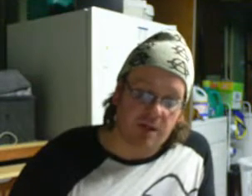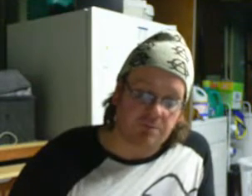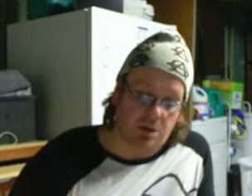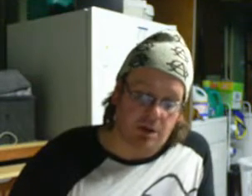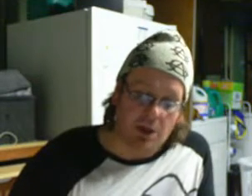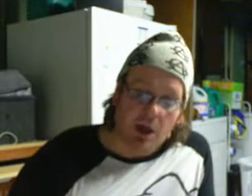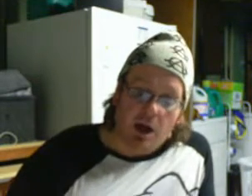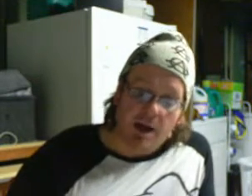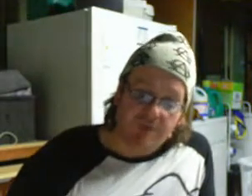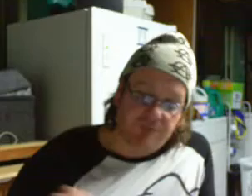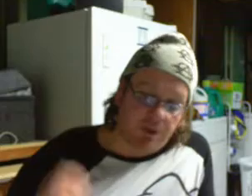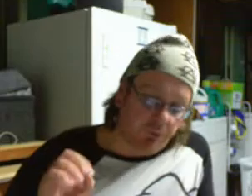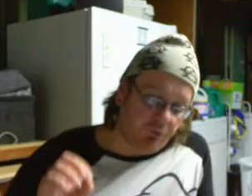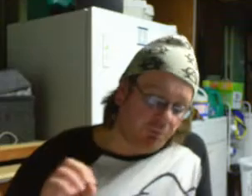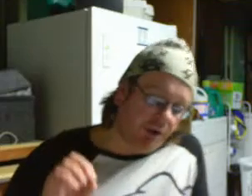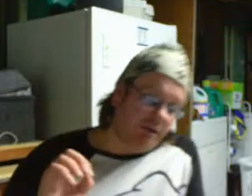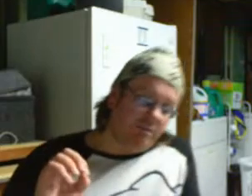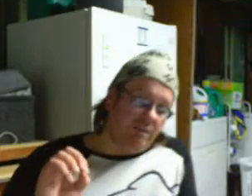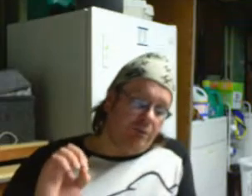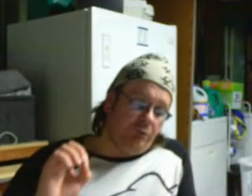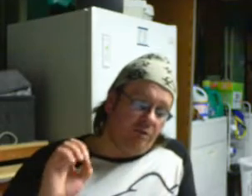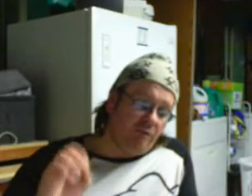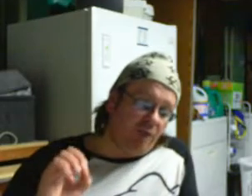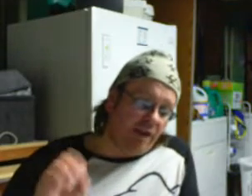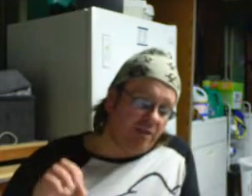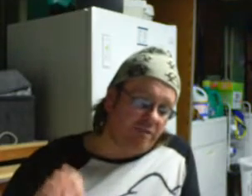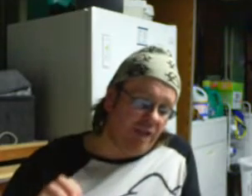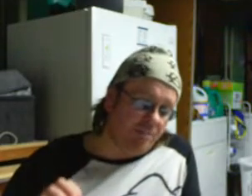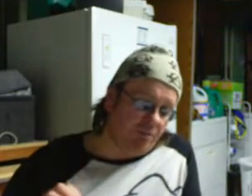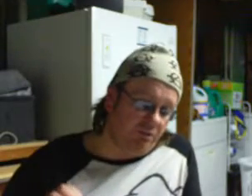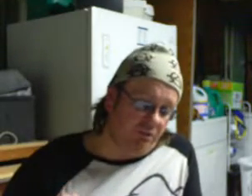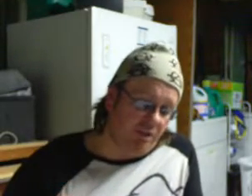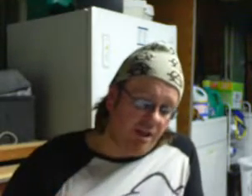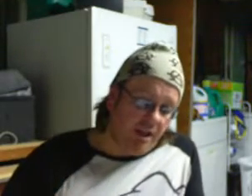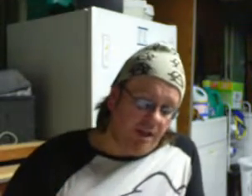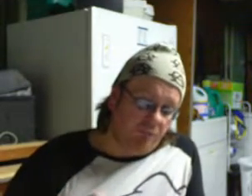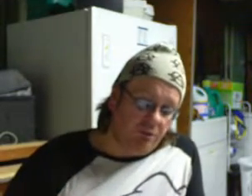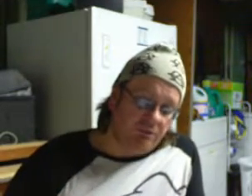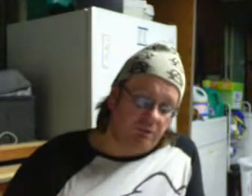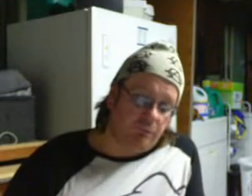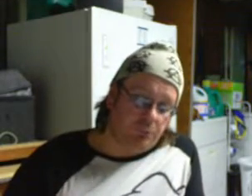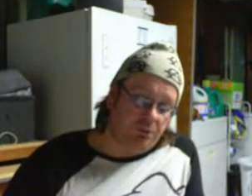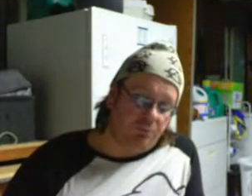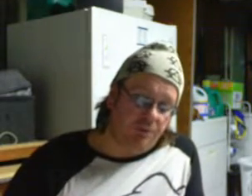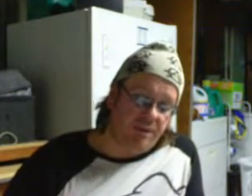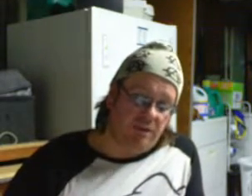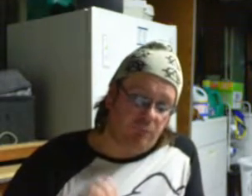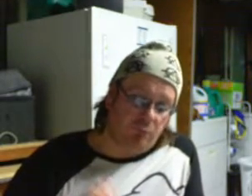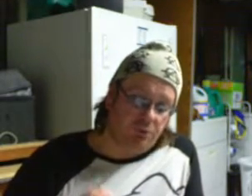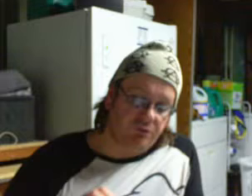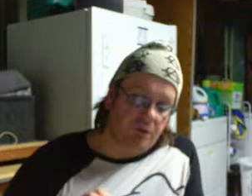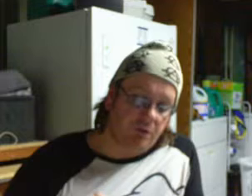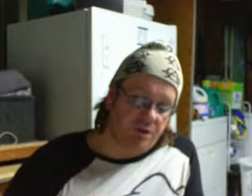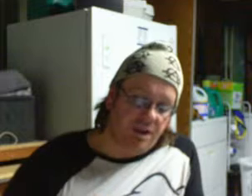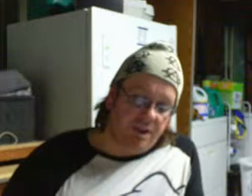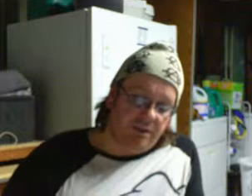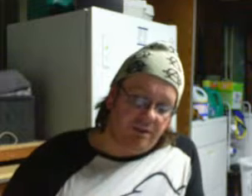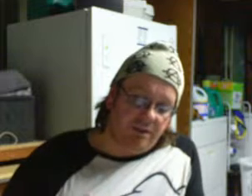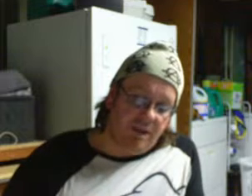Lebanon. I have felled its mighty cedars, its finest cypresses, have reached its furthest peak, its forest garden. Yes, I have dug